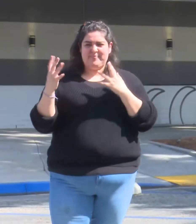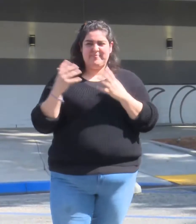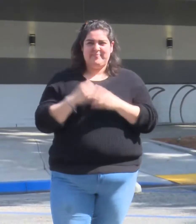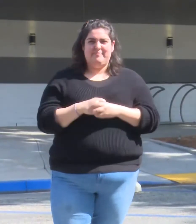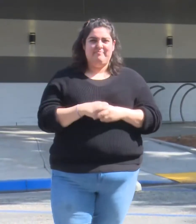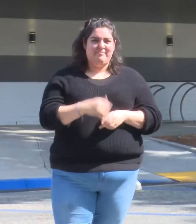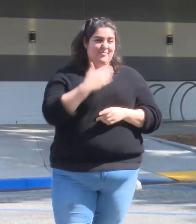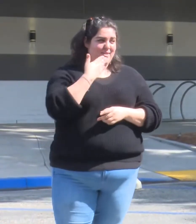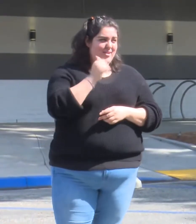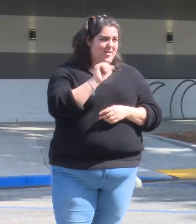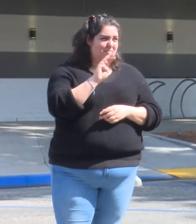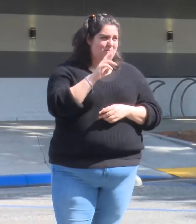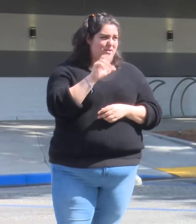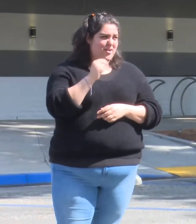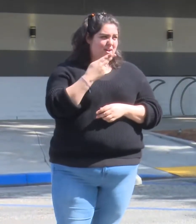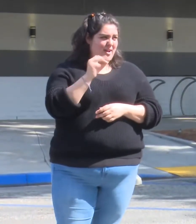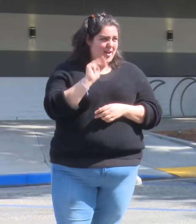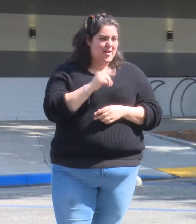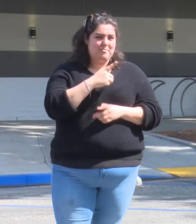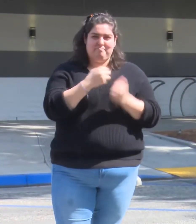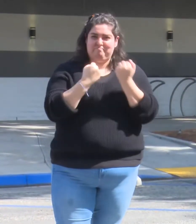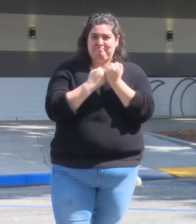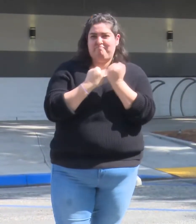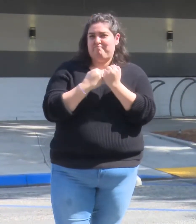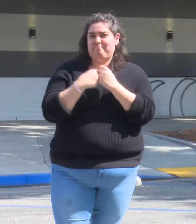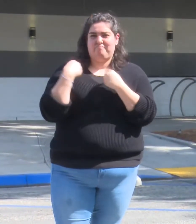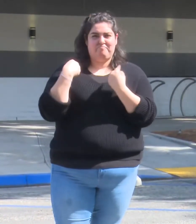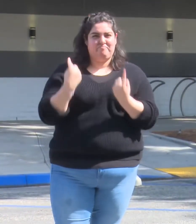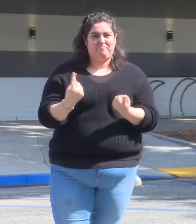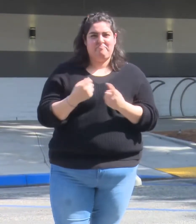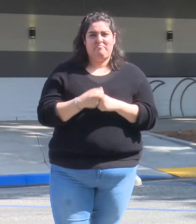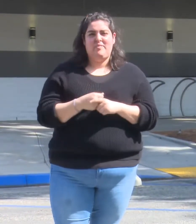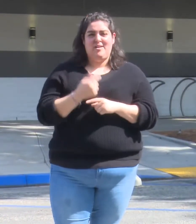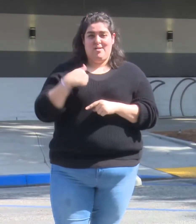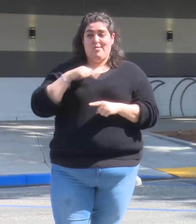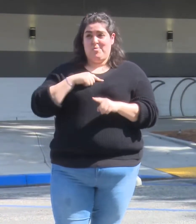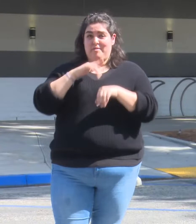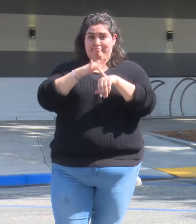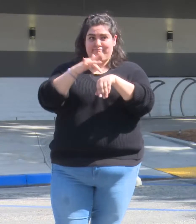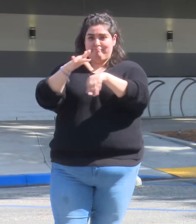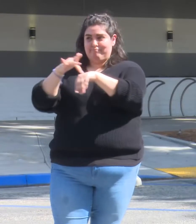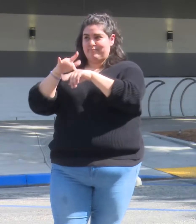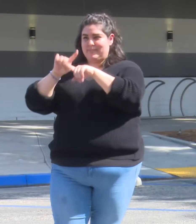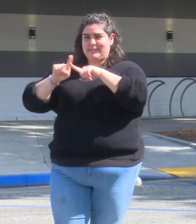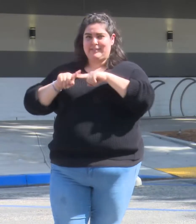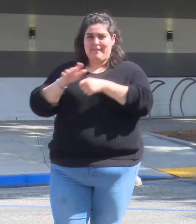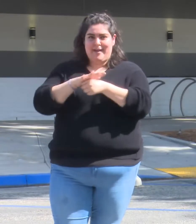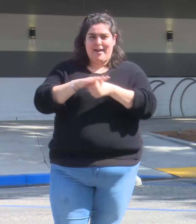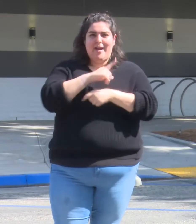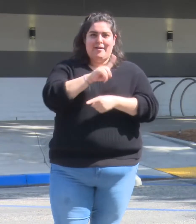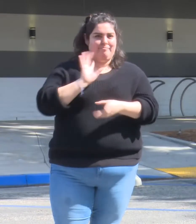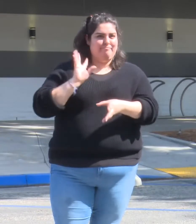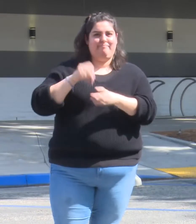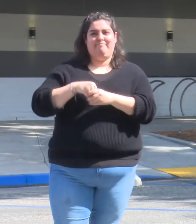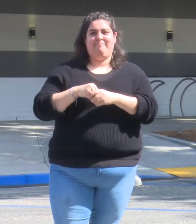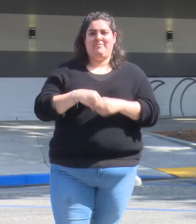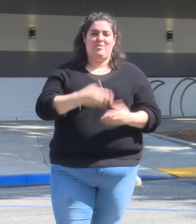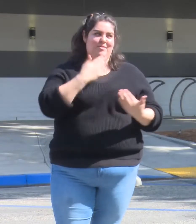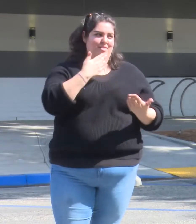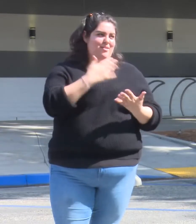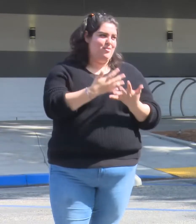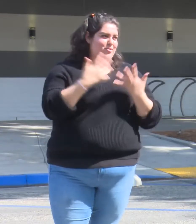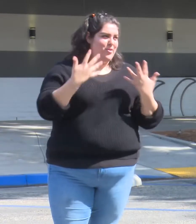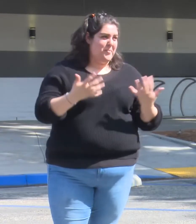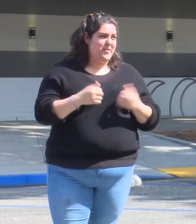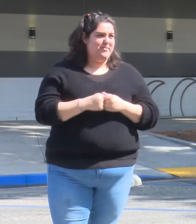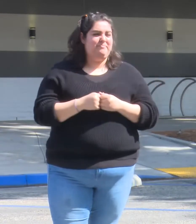Thank you, Abraham. Abraham's been a huge supporter of our work. He's been just about everywhere we are around the youth development process, so thank you very much.